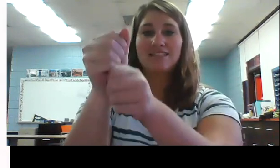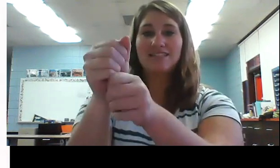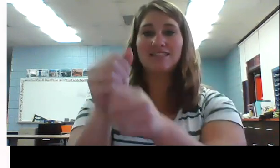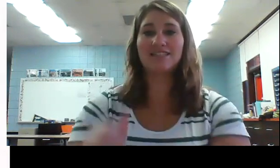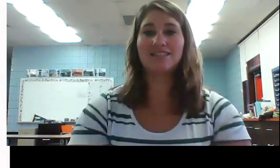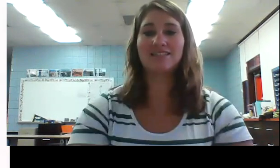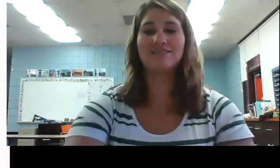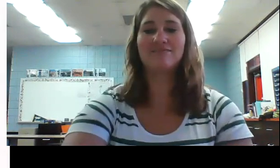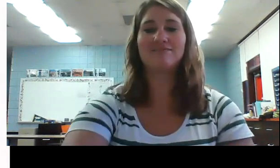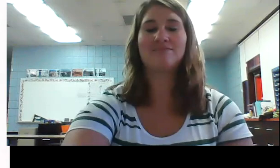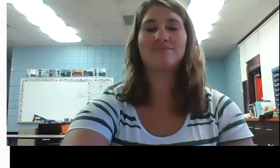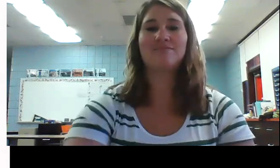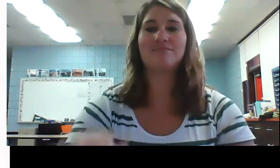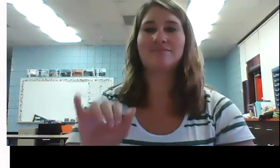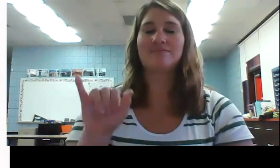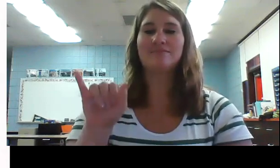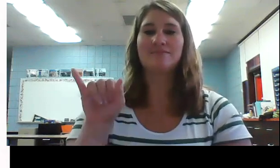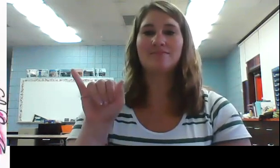says,